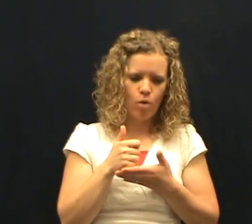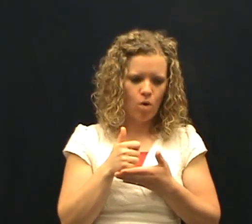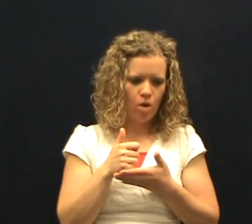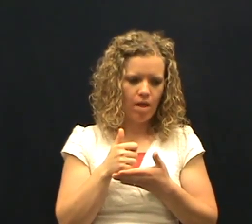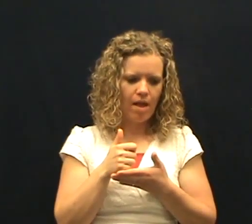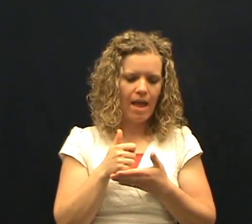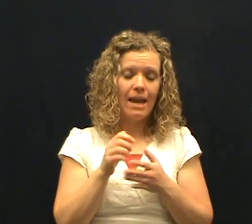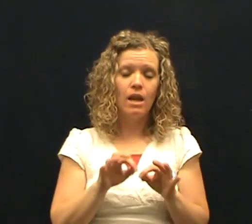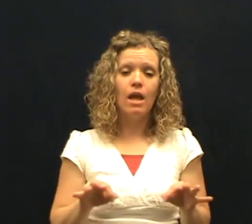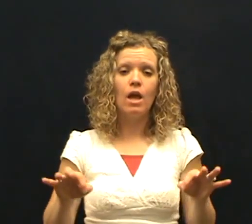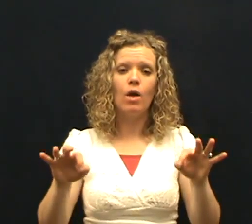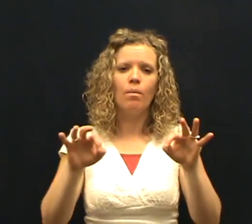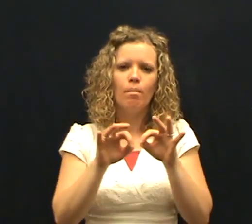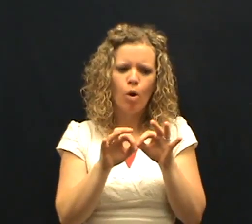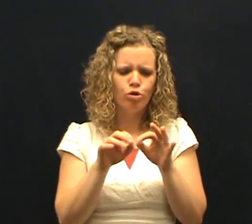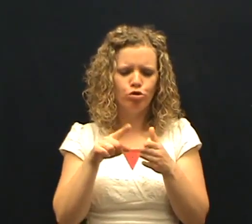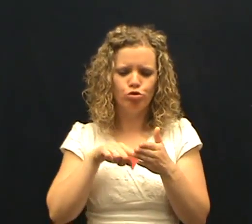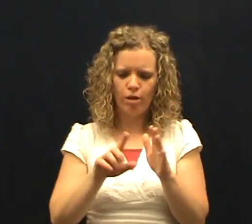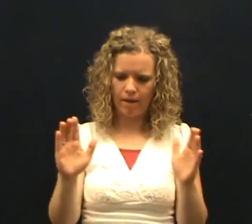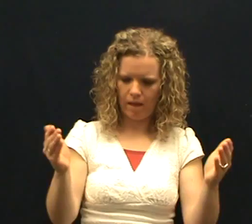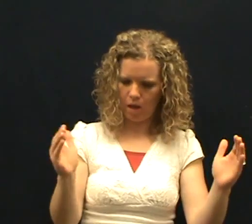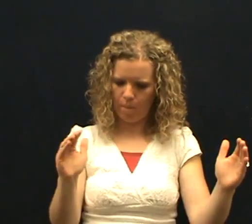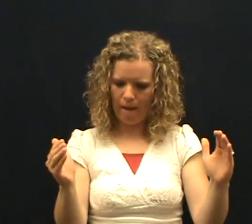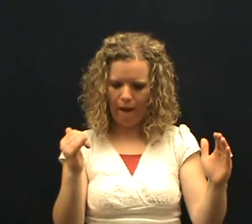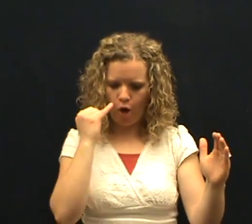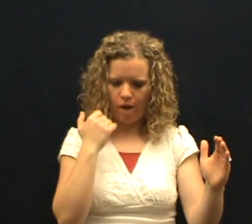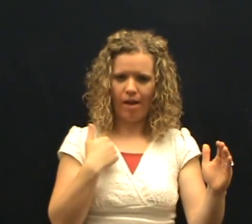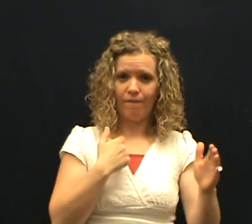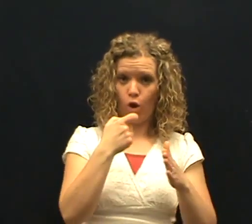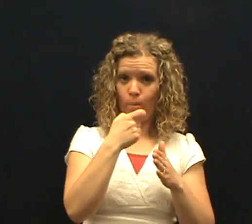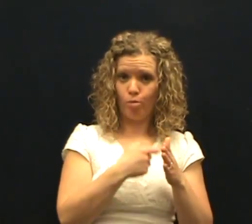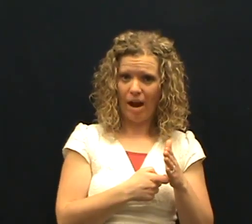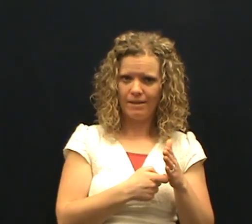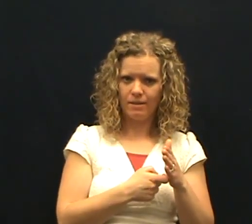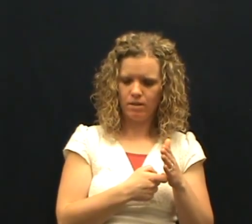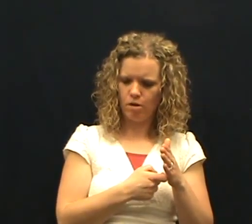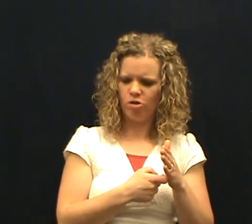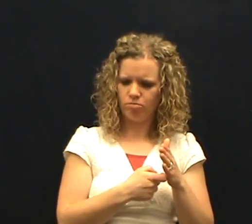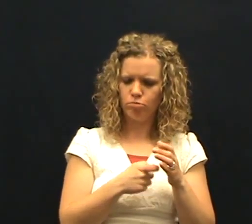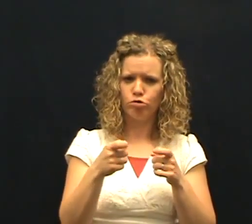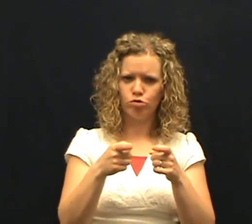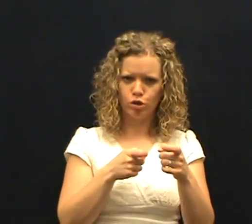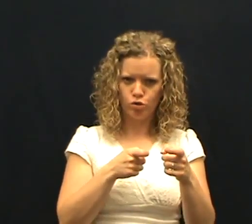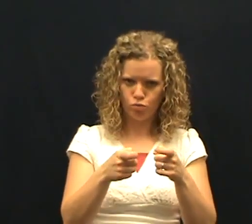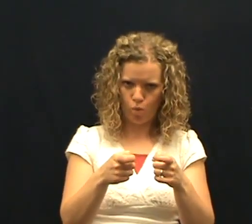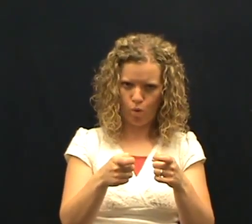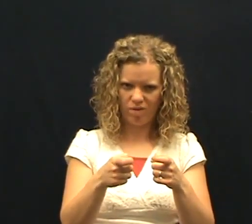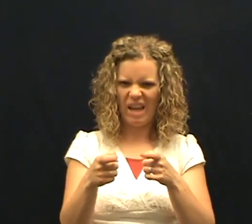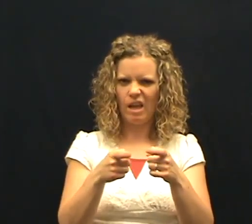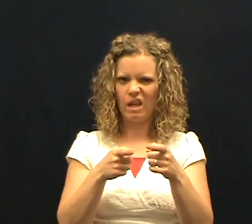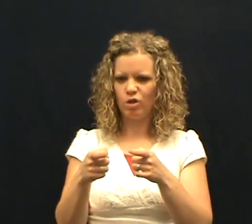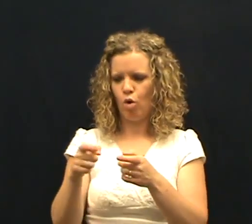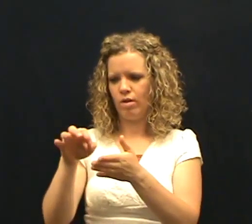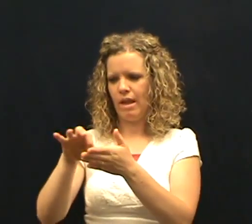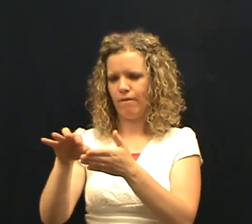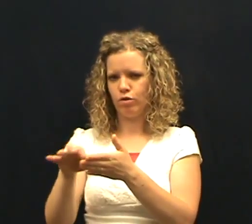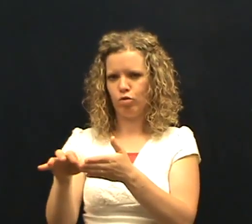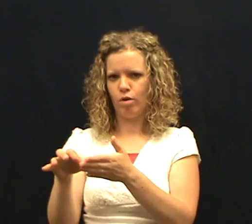to maintain our prices and also control the cost of our inventory. So we look at that from year to